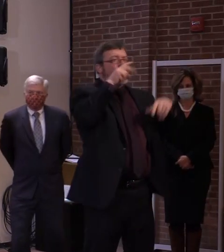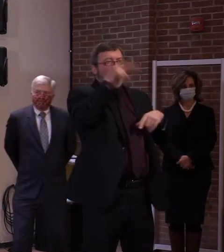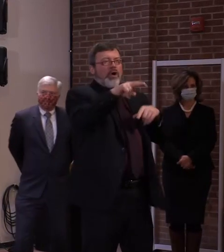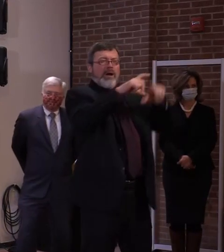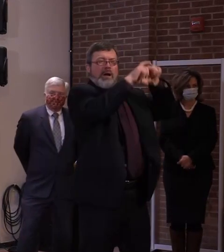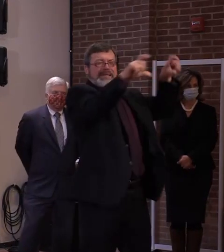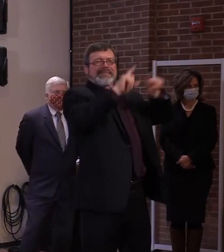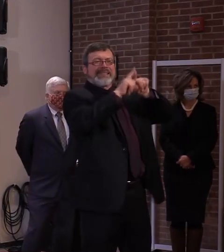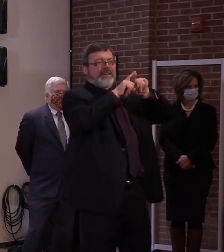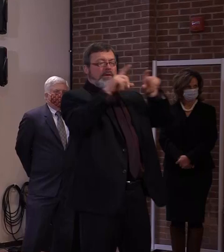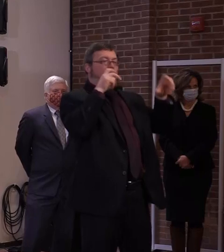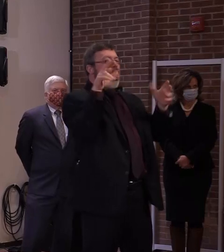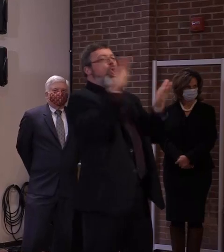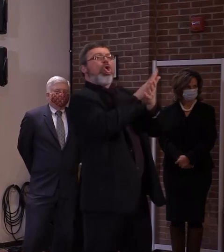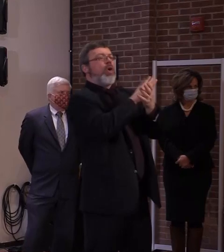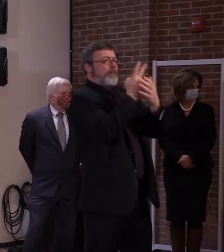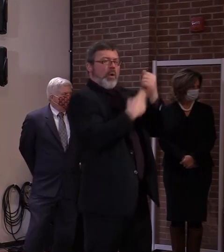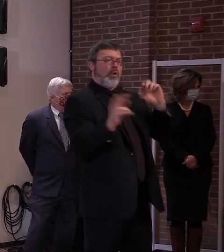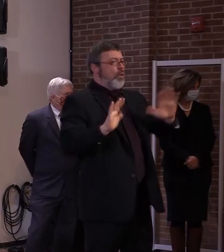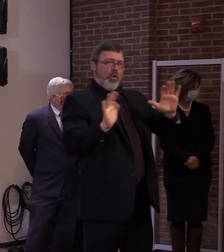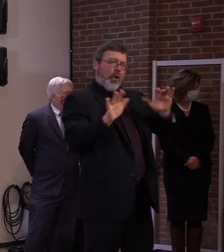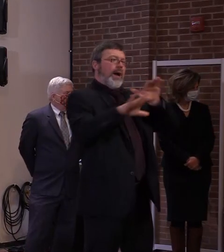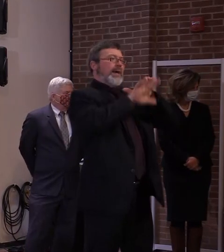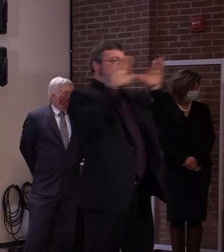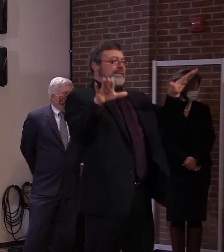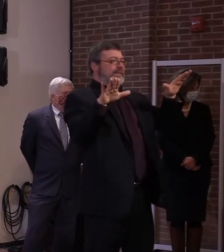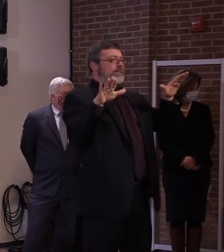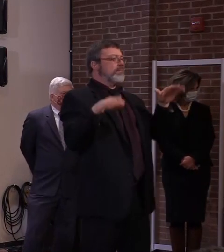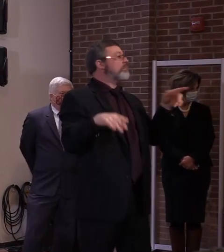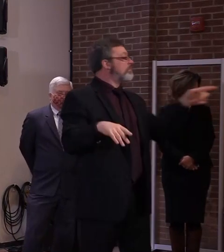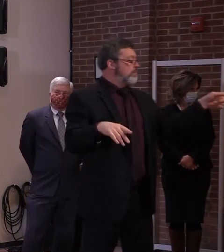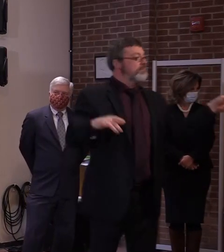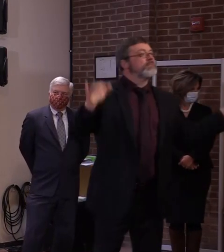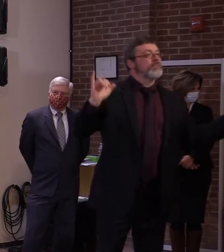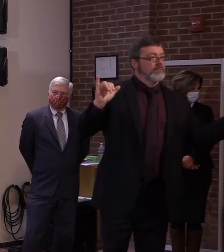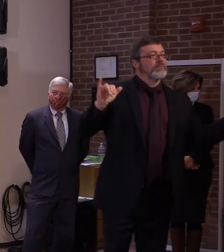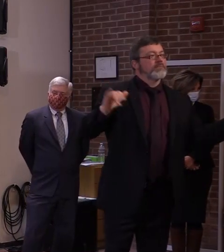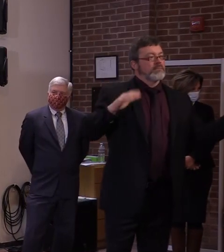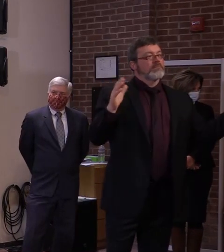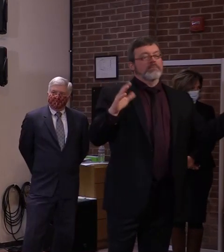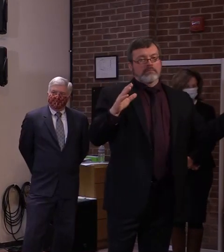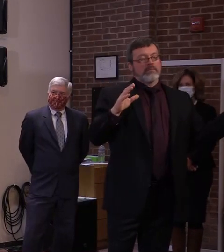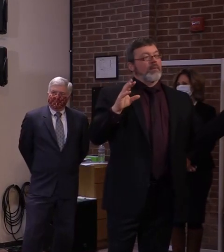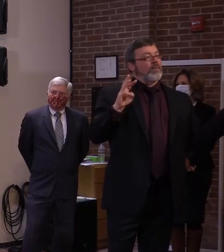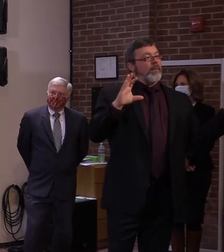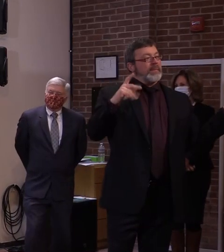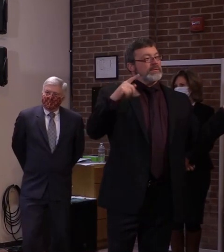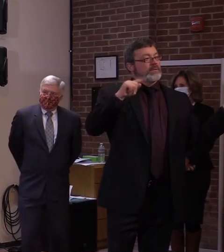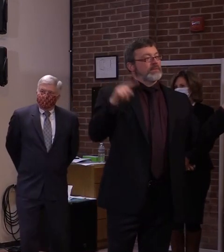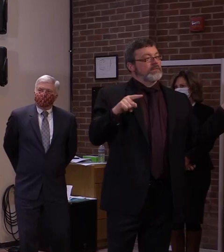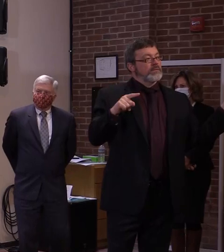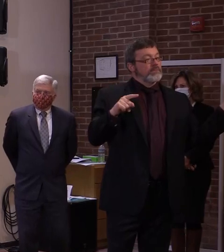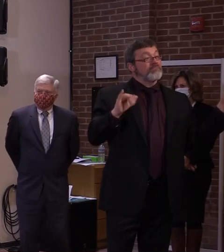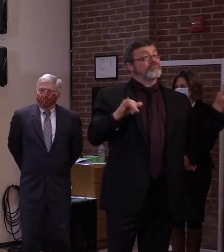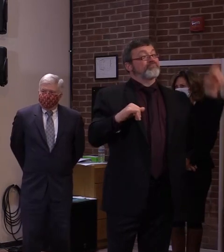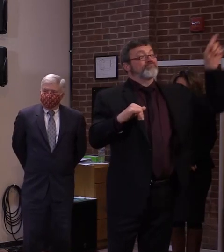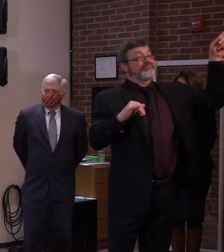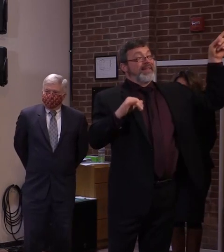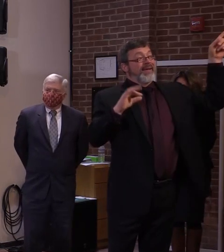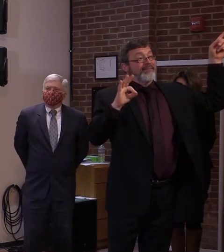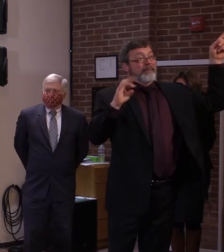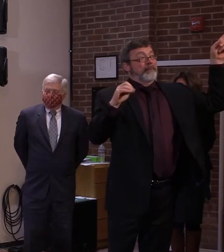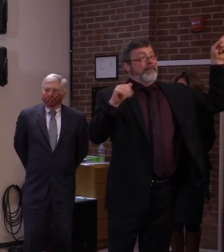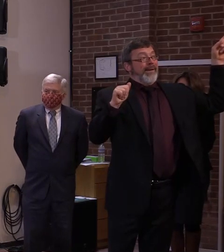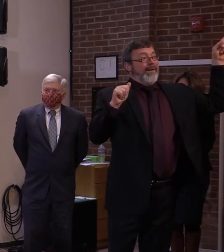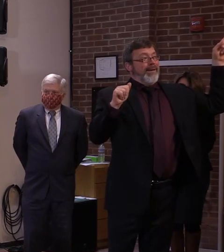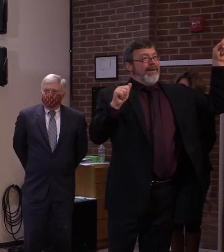Okay. How long will the teams from FEMA be here in Vermont? I